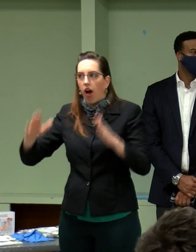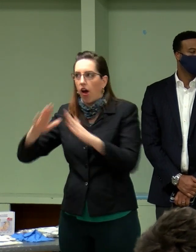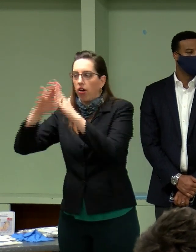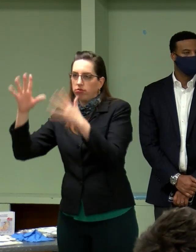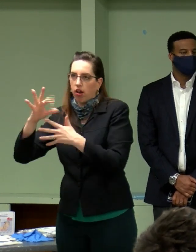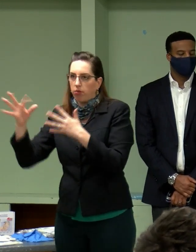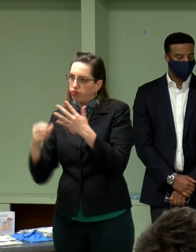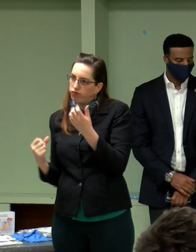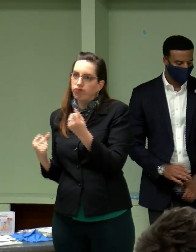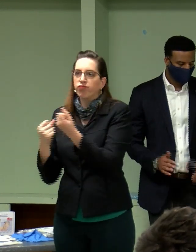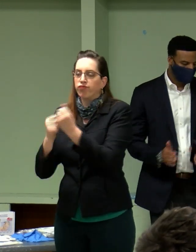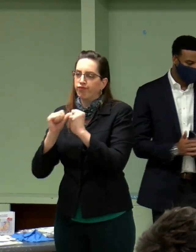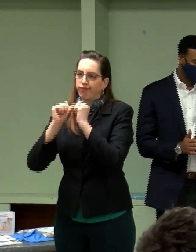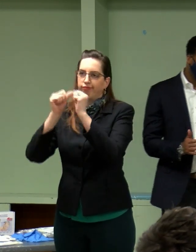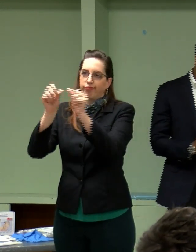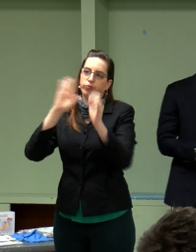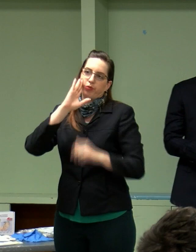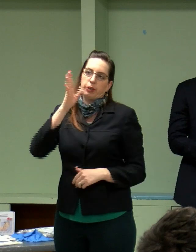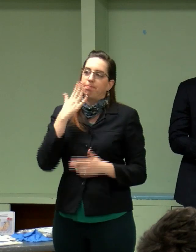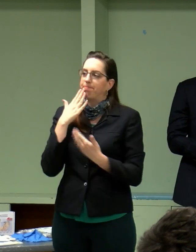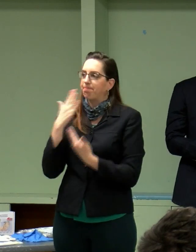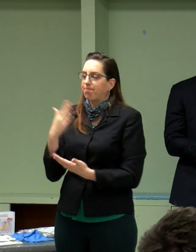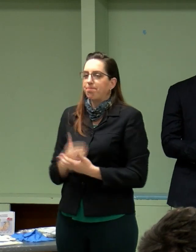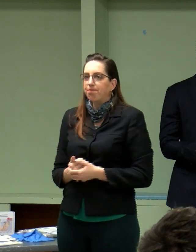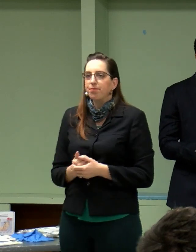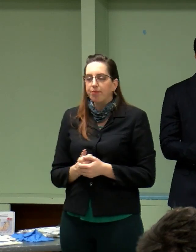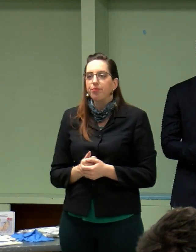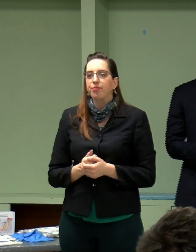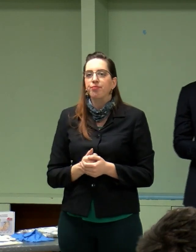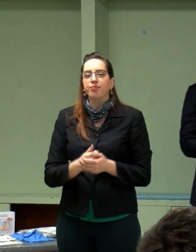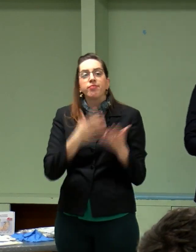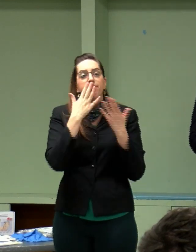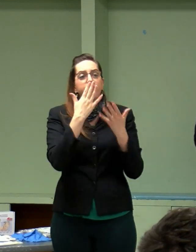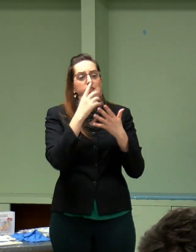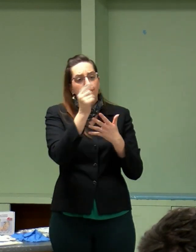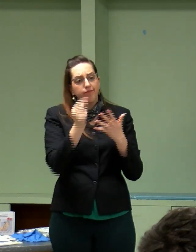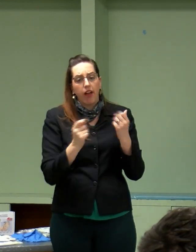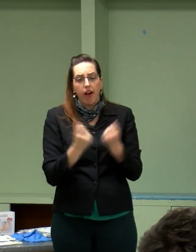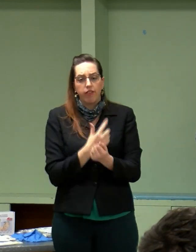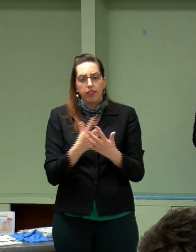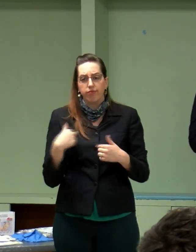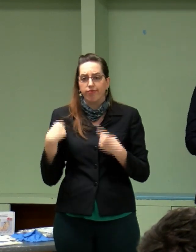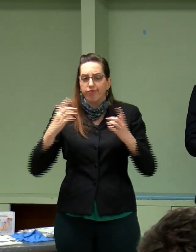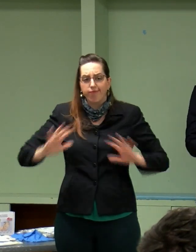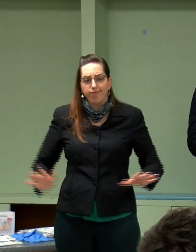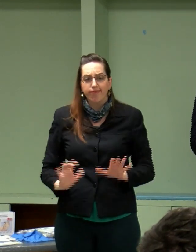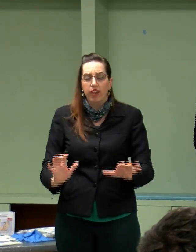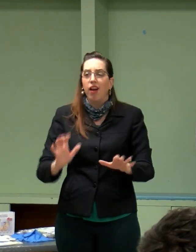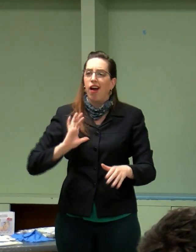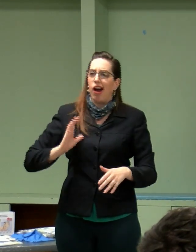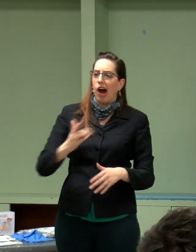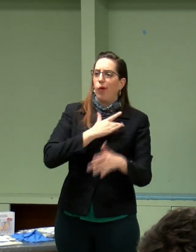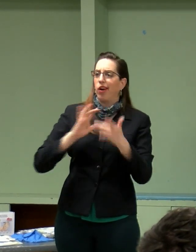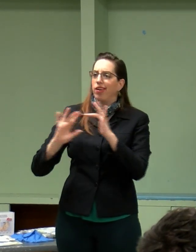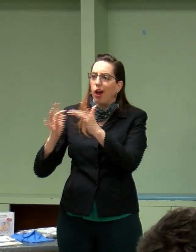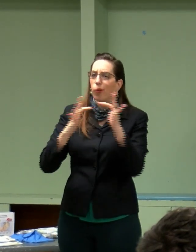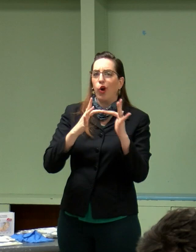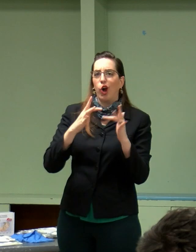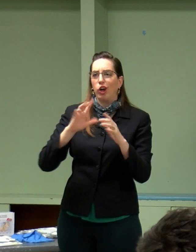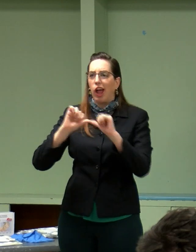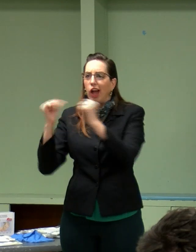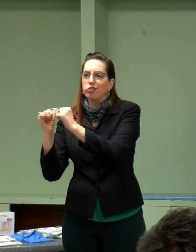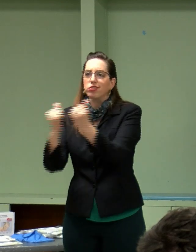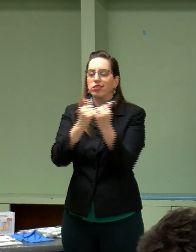you, Mayor. Thank you. Thanks, Mike. Appreciate everything that you are doing and the network that we have. And the person that